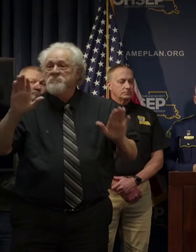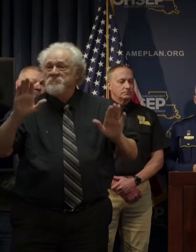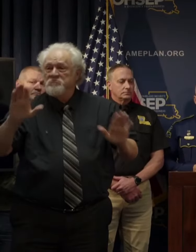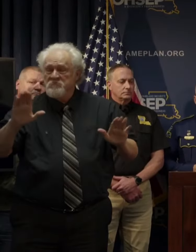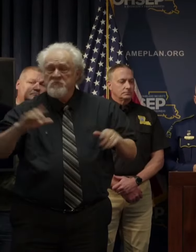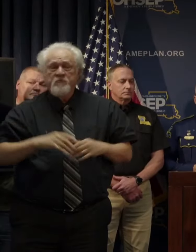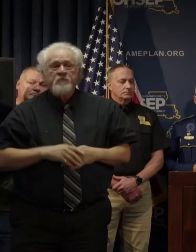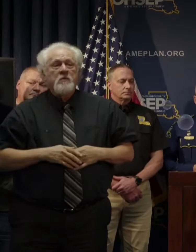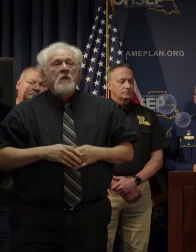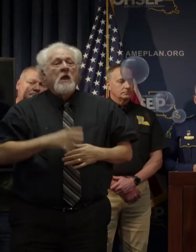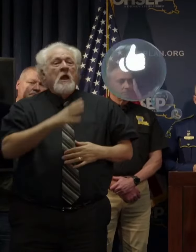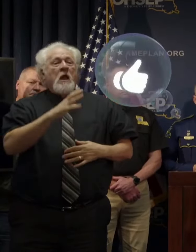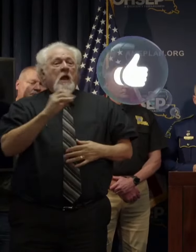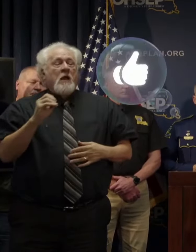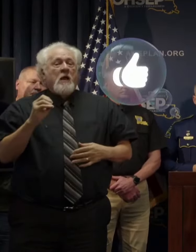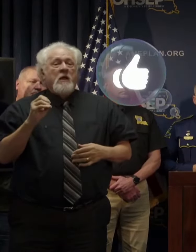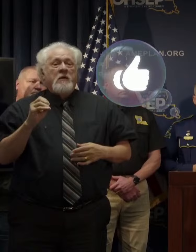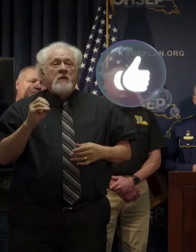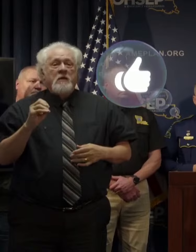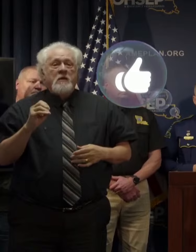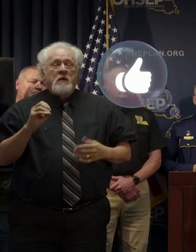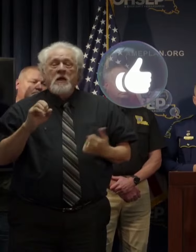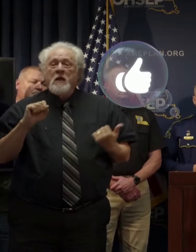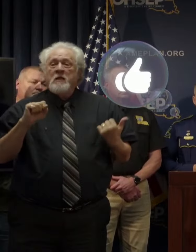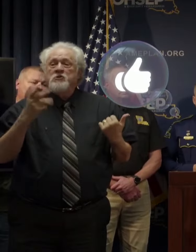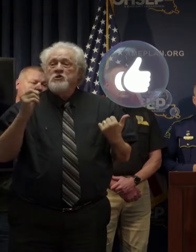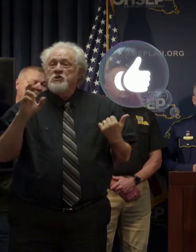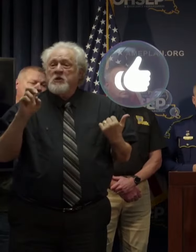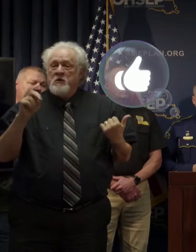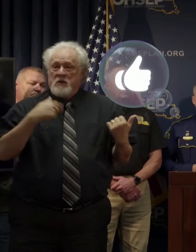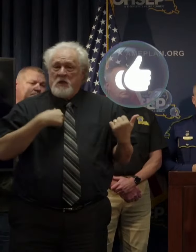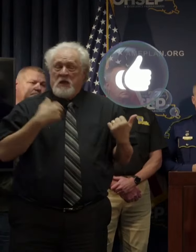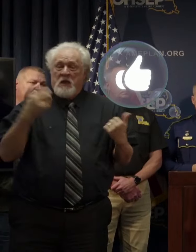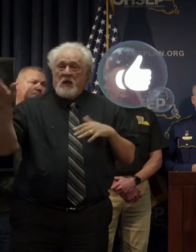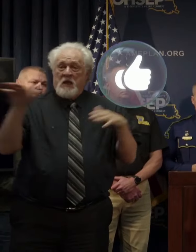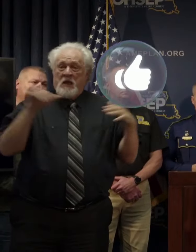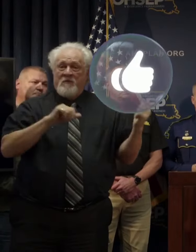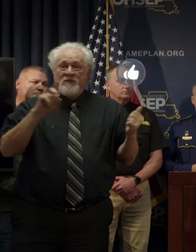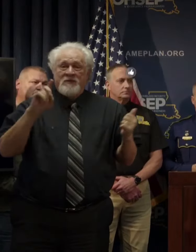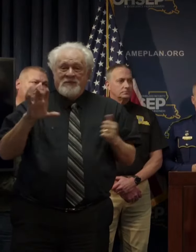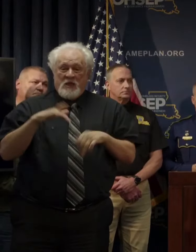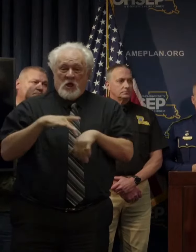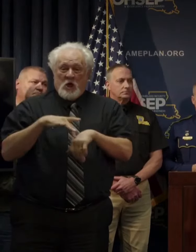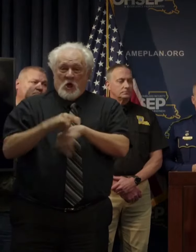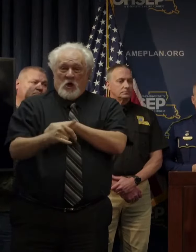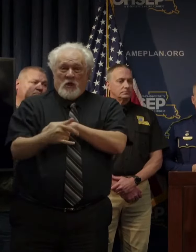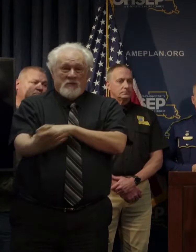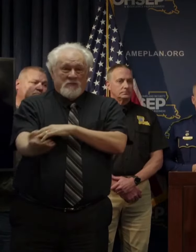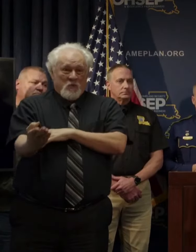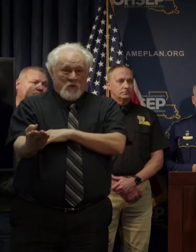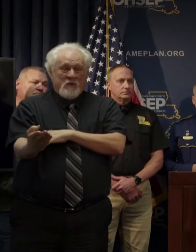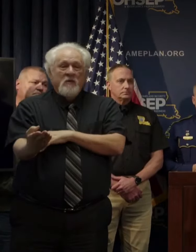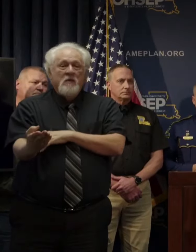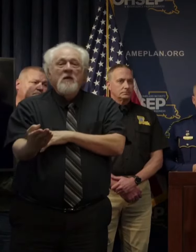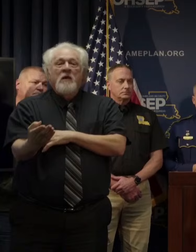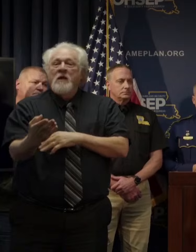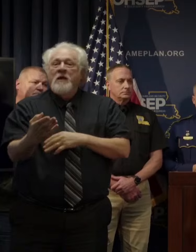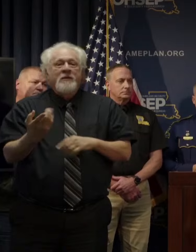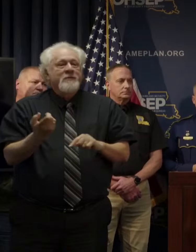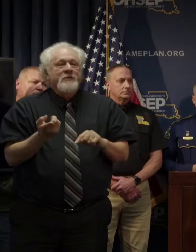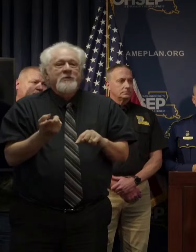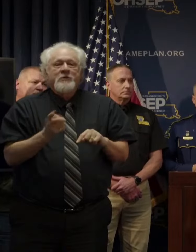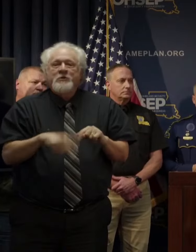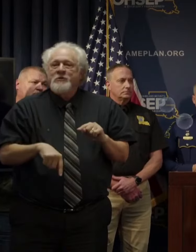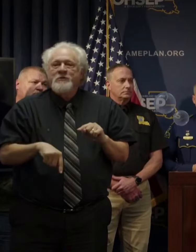fantastic. And while Sharon and I left D.C. very early this morning and were unable to